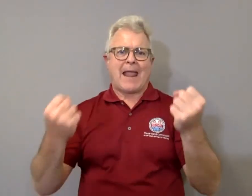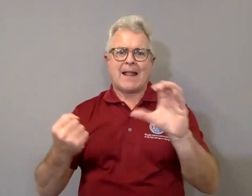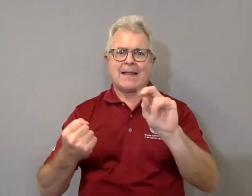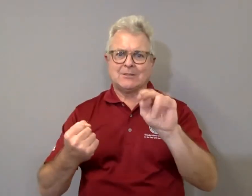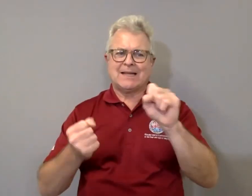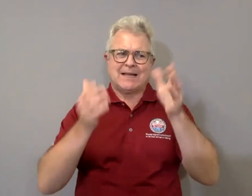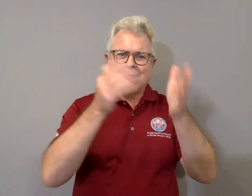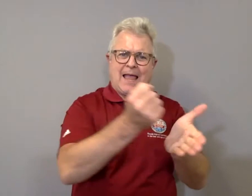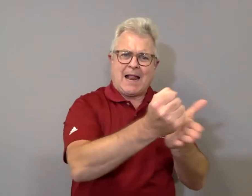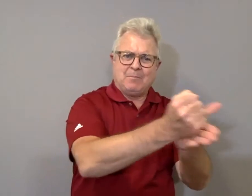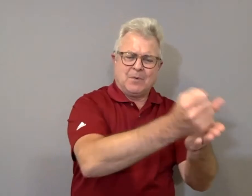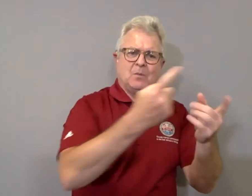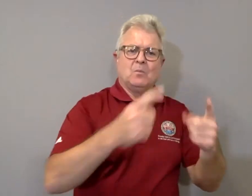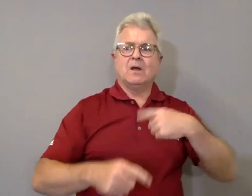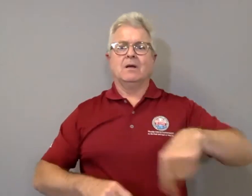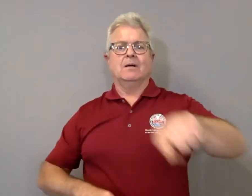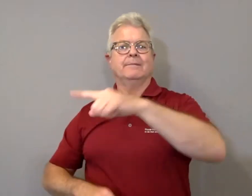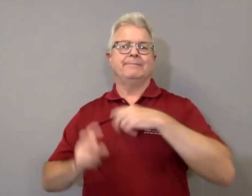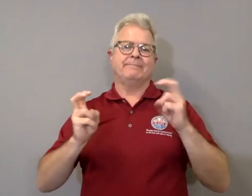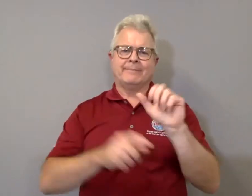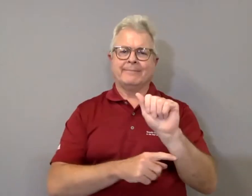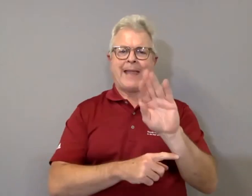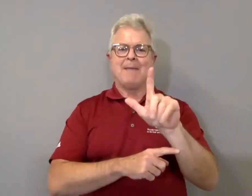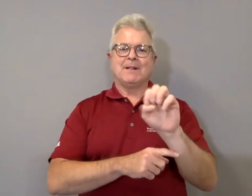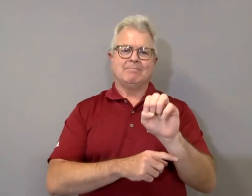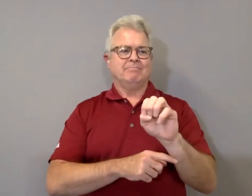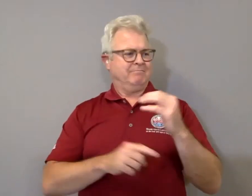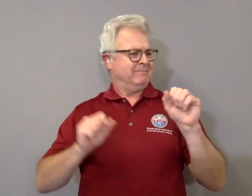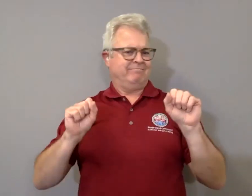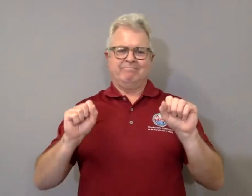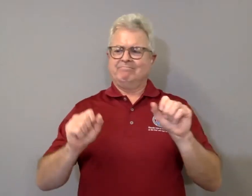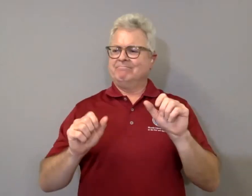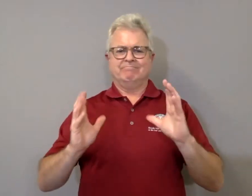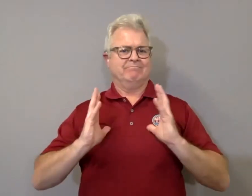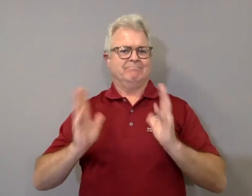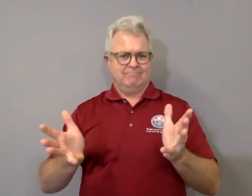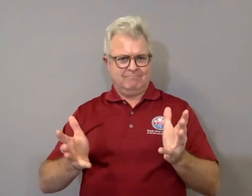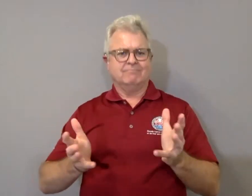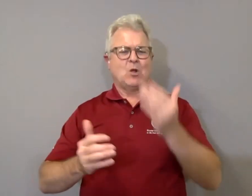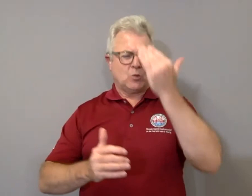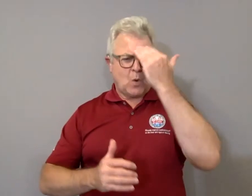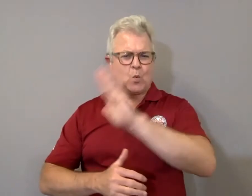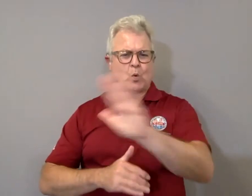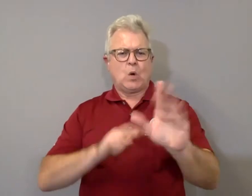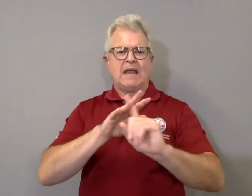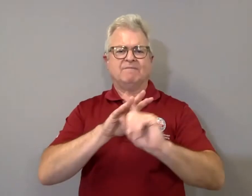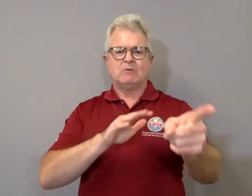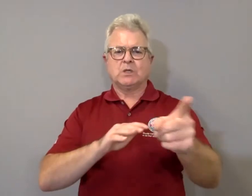Sometimes people have a severe disability or have other needs of assistance in case of an evacuation. If you